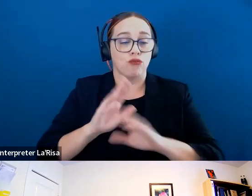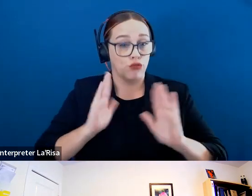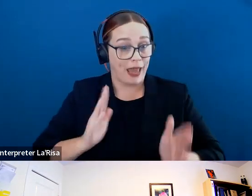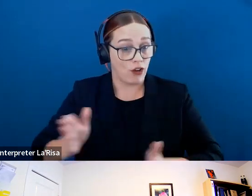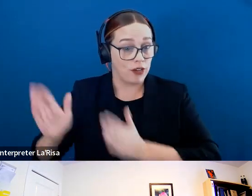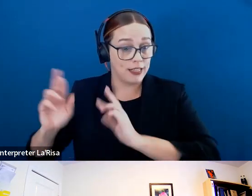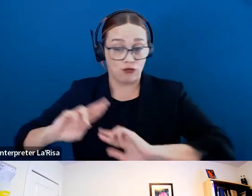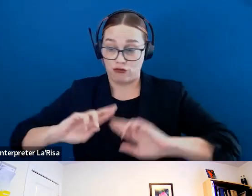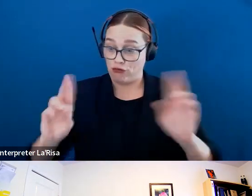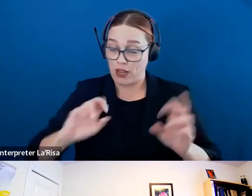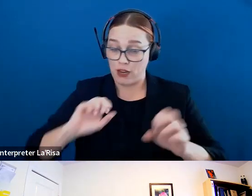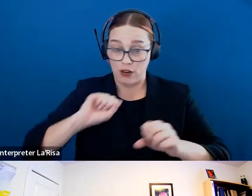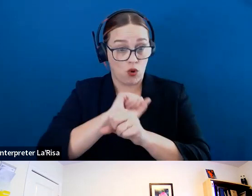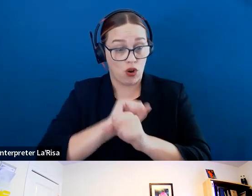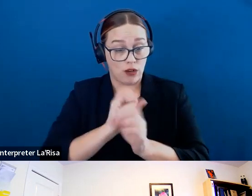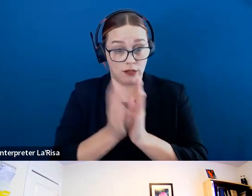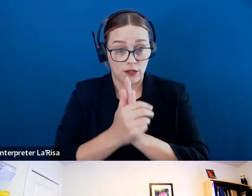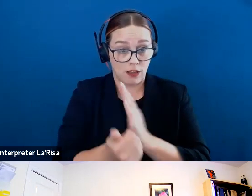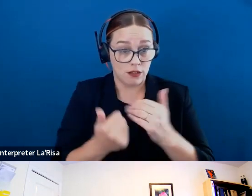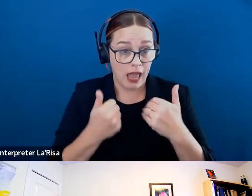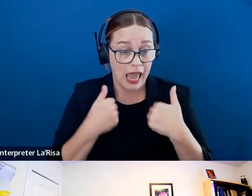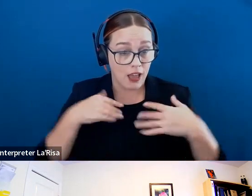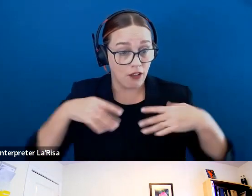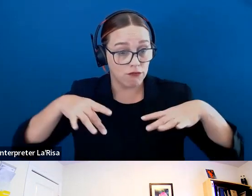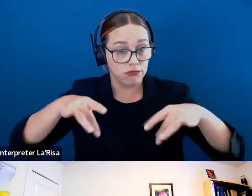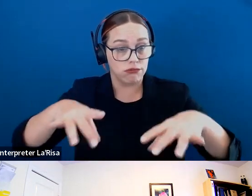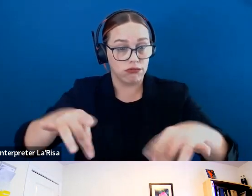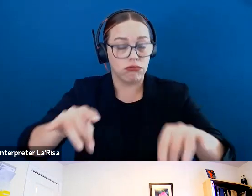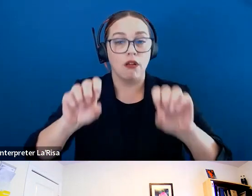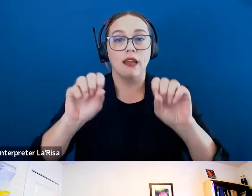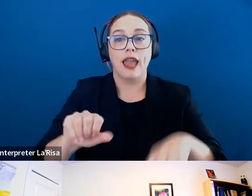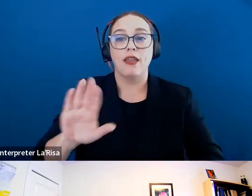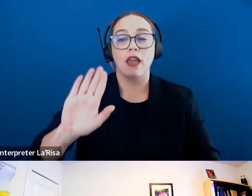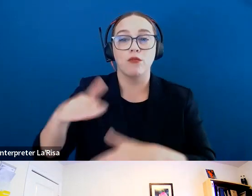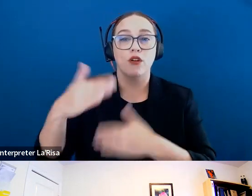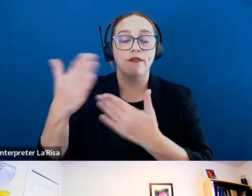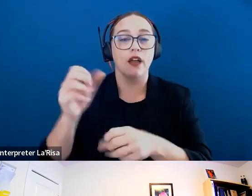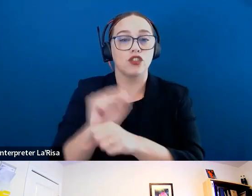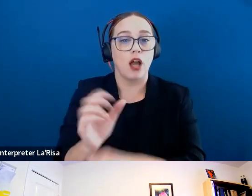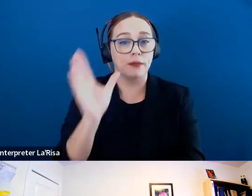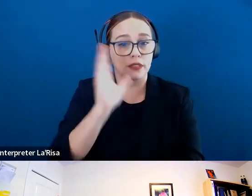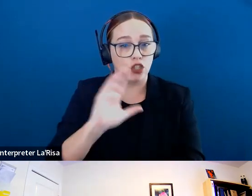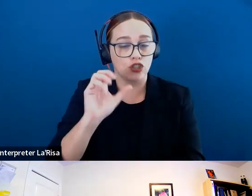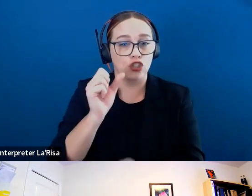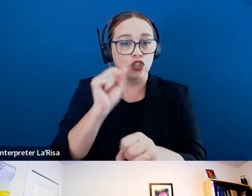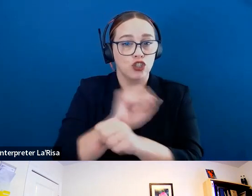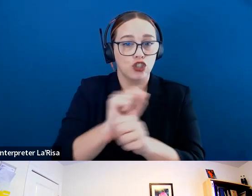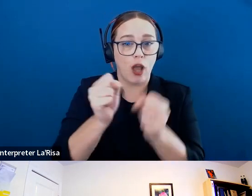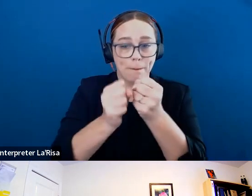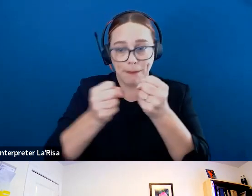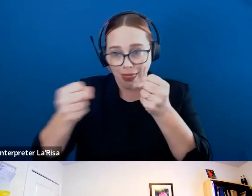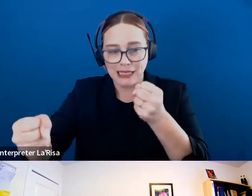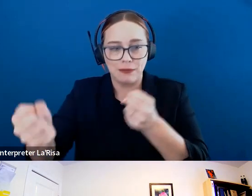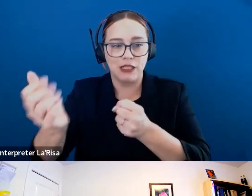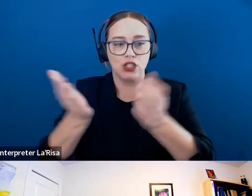to provide those services are. Can the CIL provide job search and job placement services? And then what is their